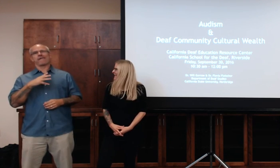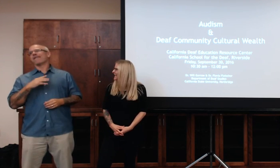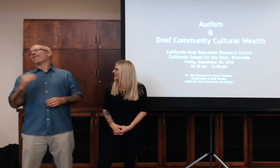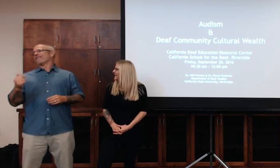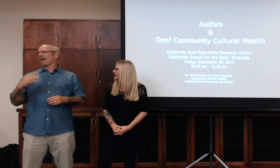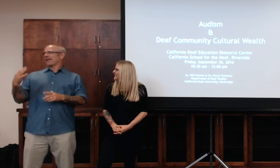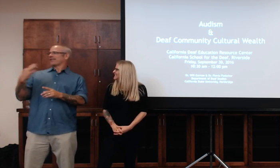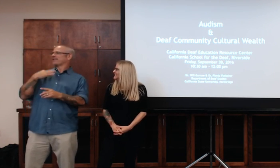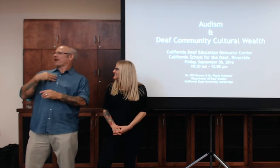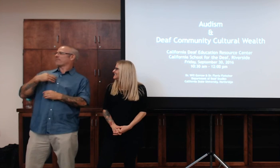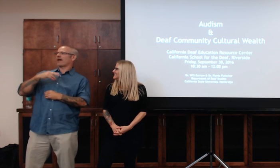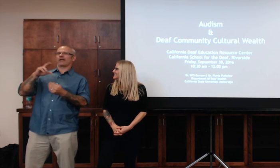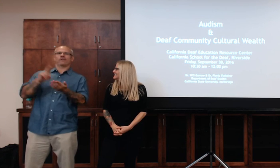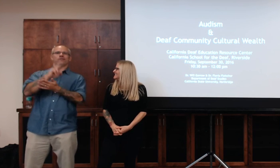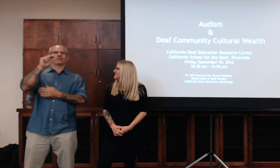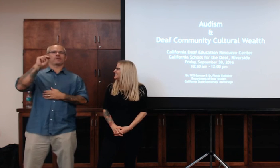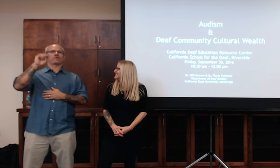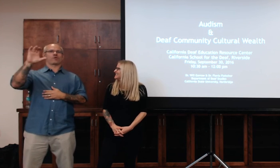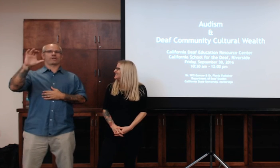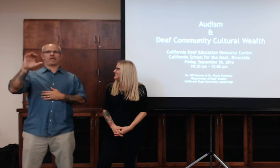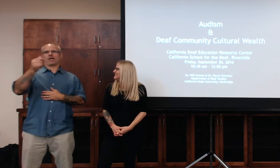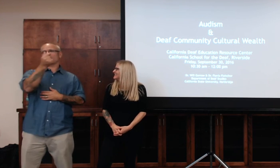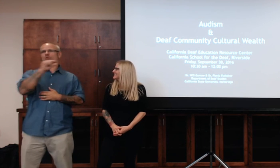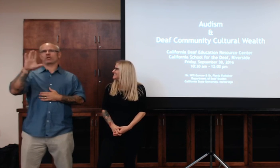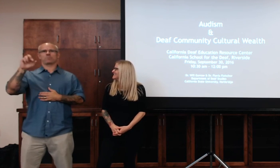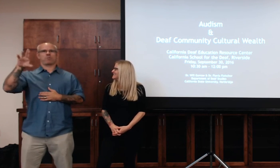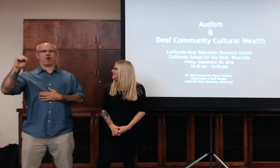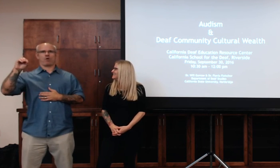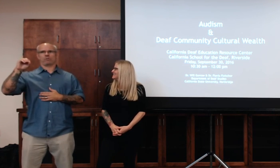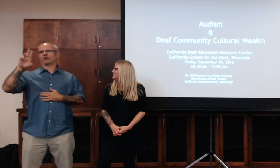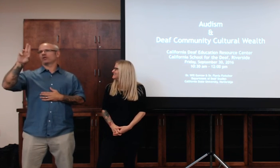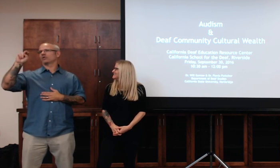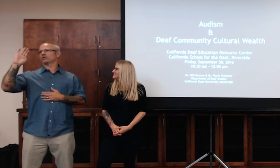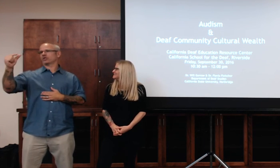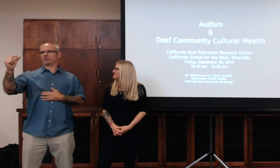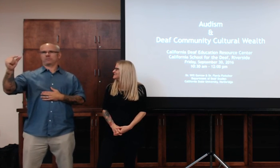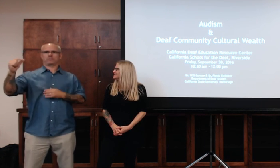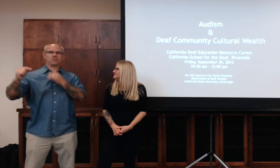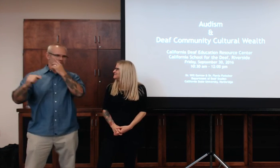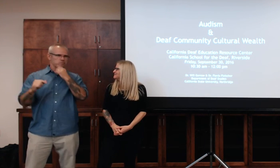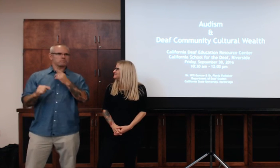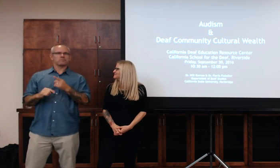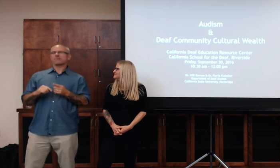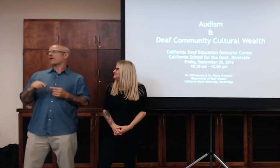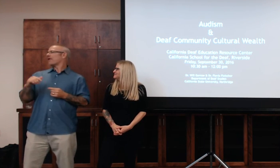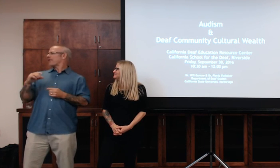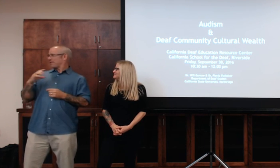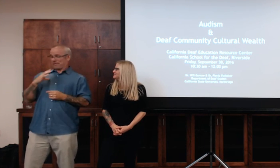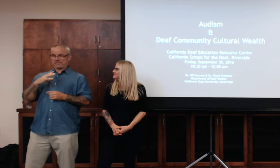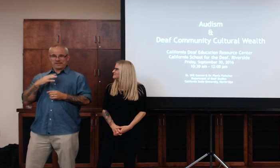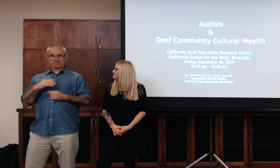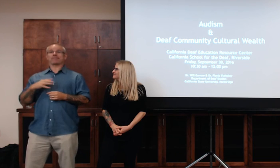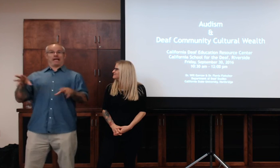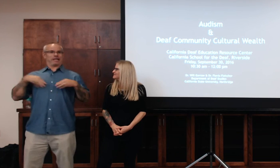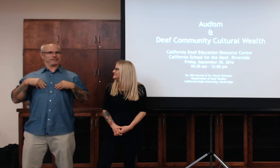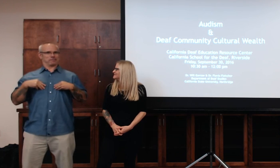huh? So I applied to the University of Greensboro, North Carolina. I was accepted